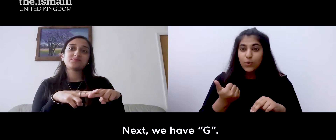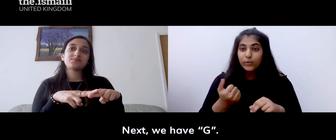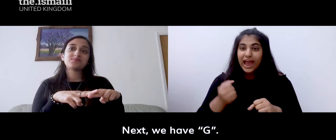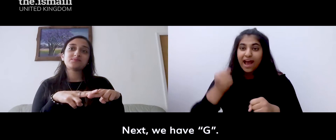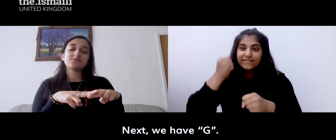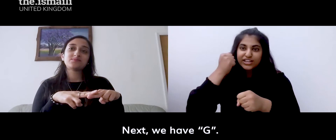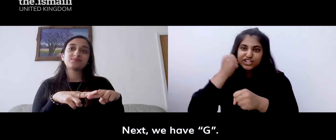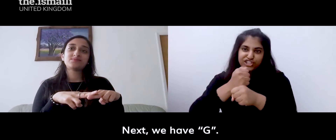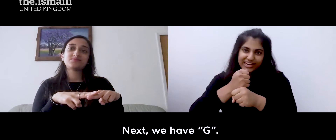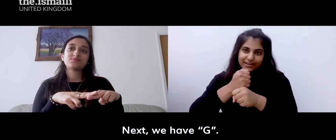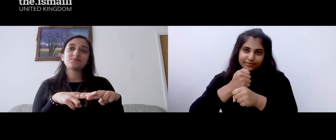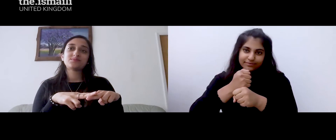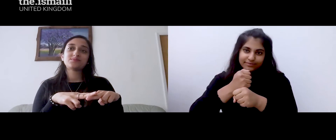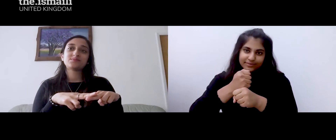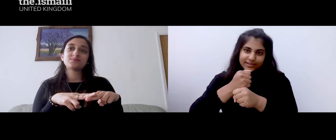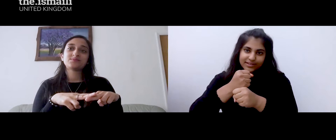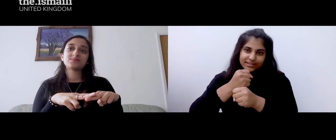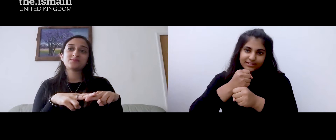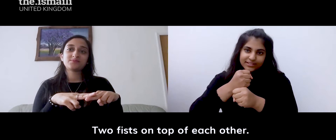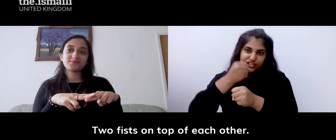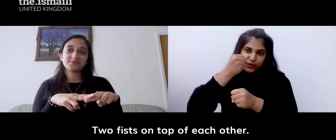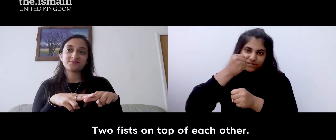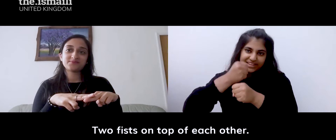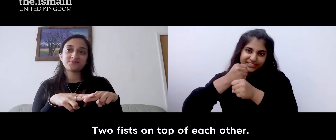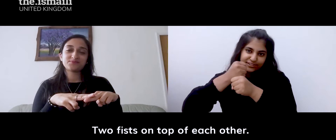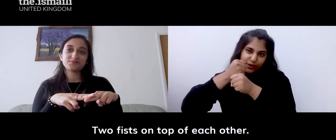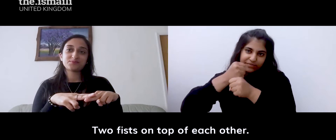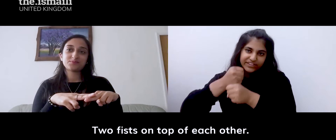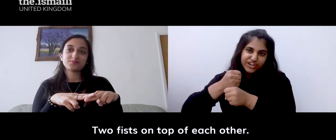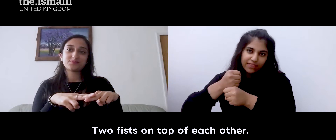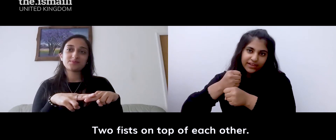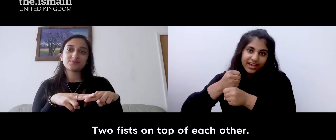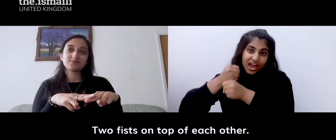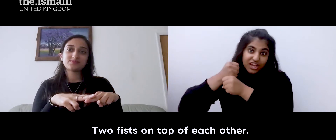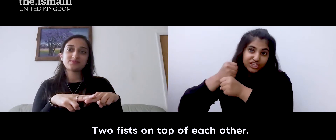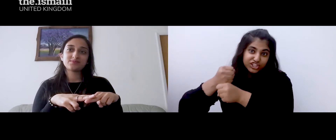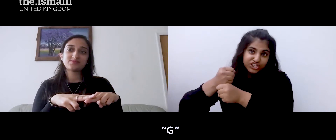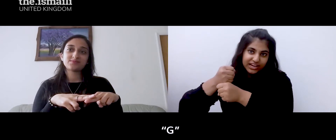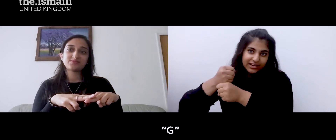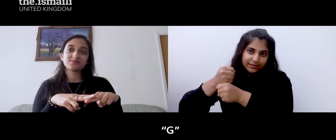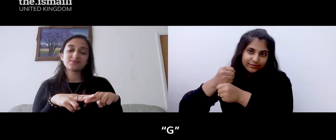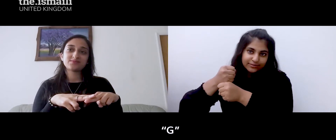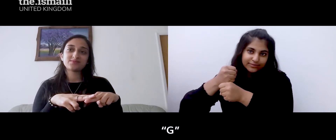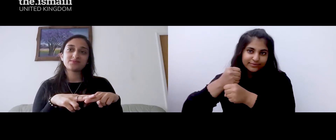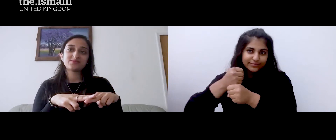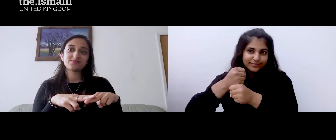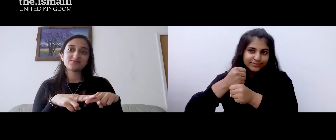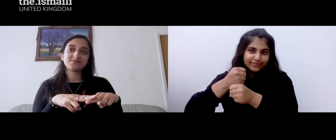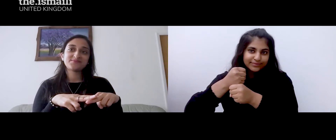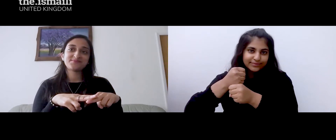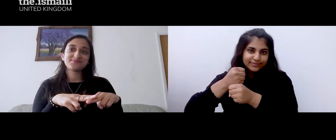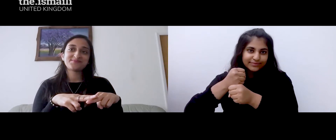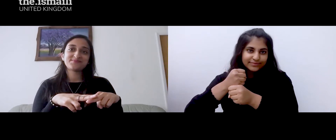Next, we have G. Two fists on top of each other. G.